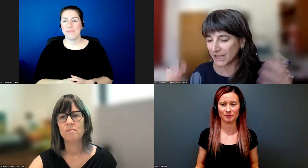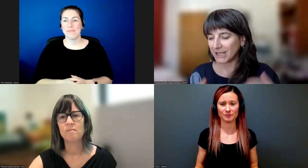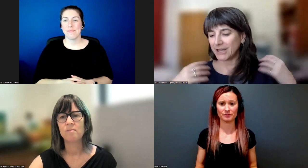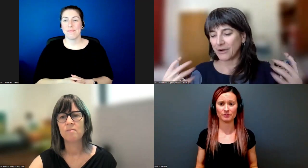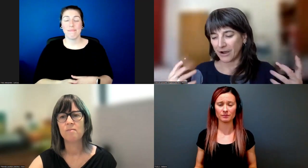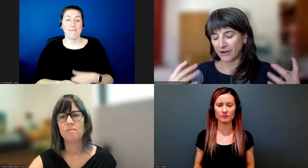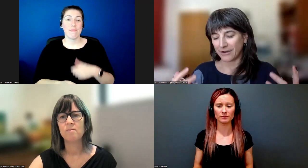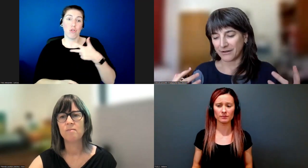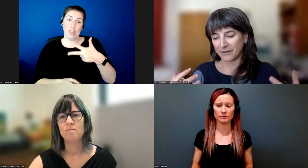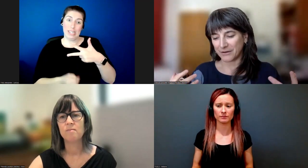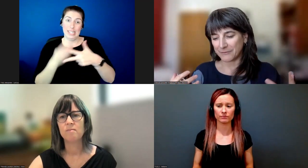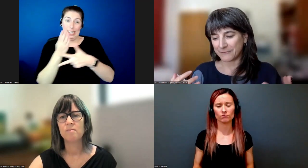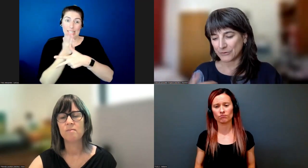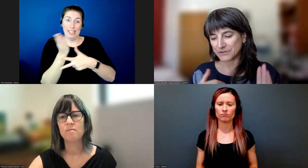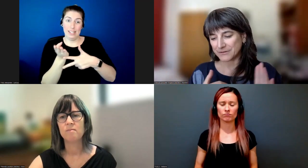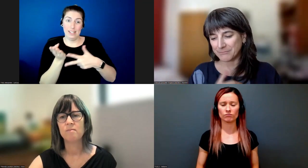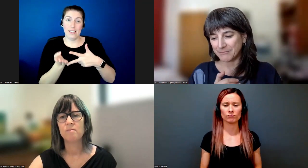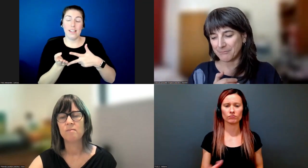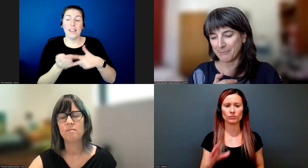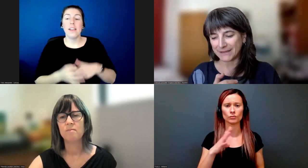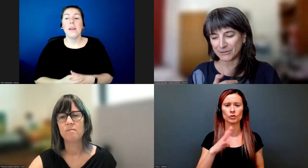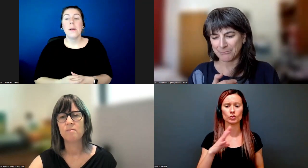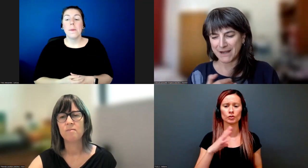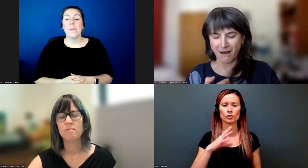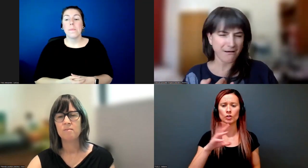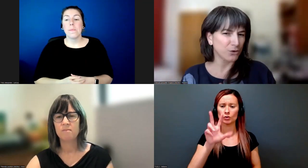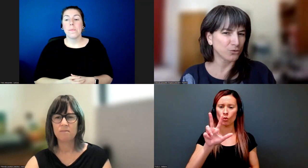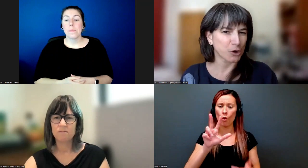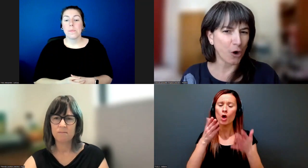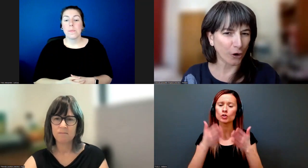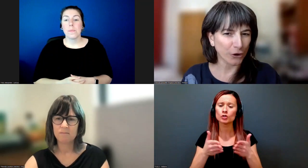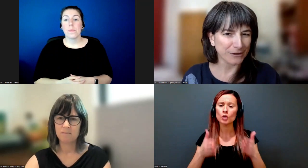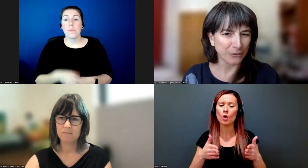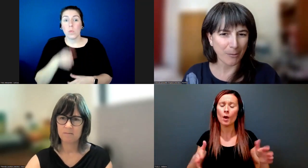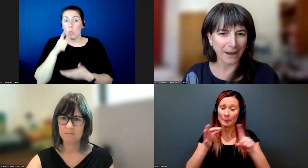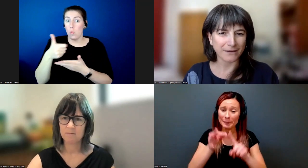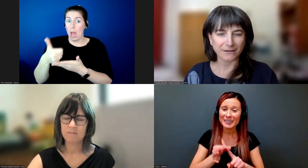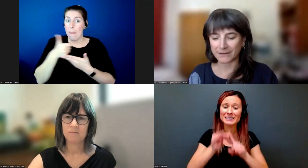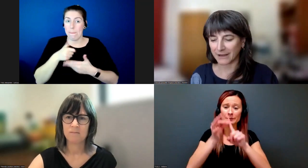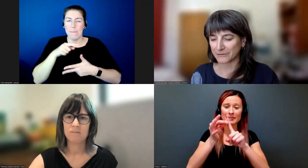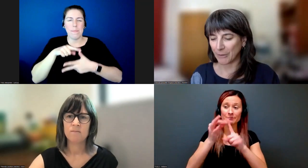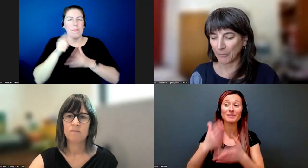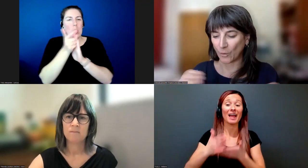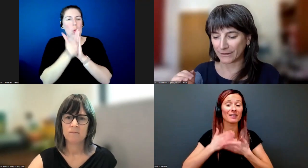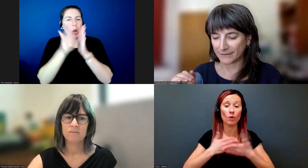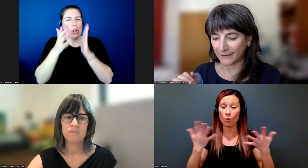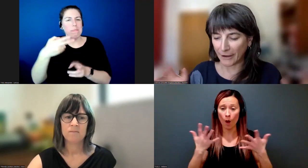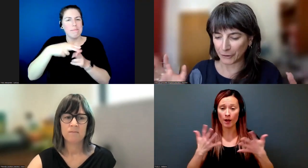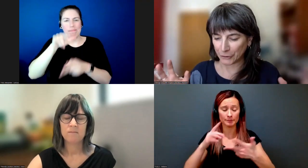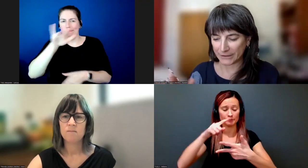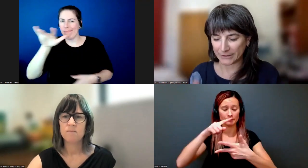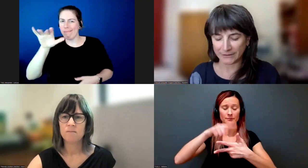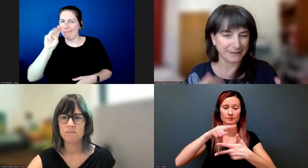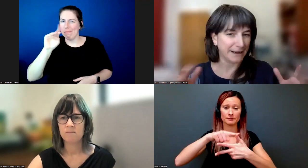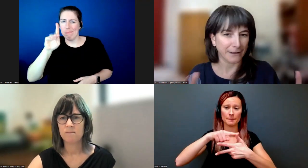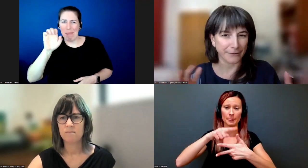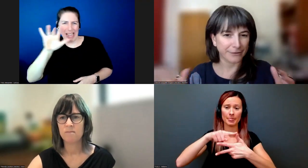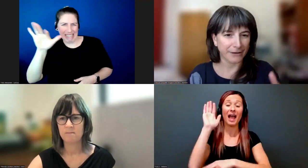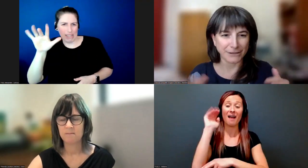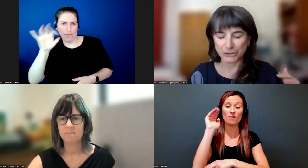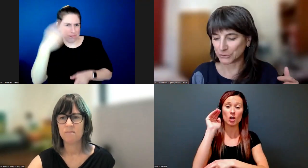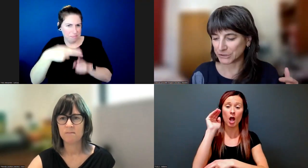helpers. First, Maître Ménard, who's a lawyer in Quebec, like #1 lawyer in